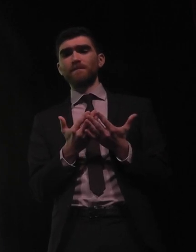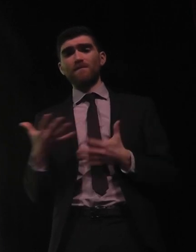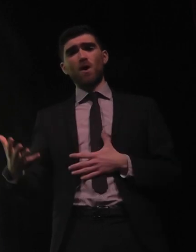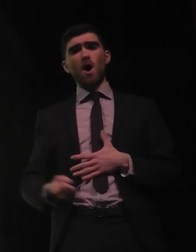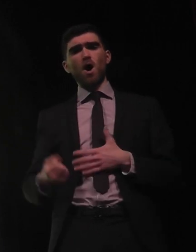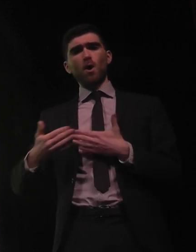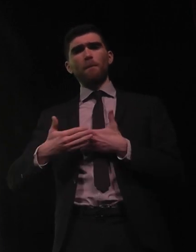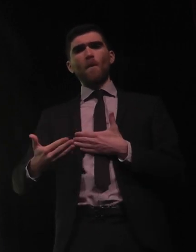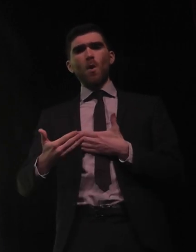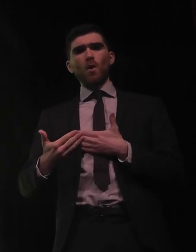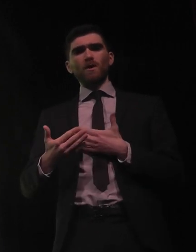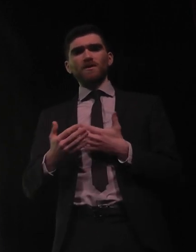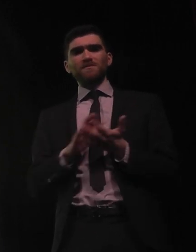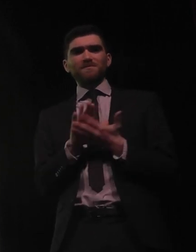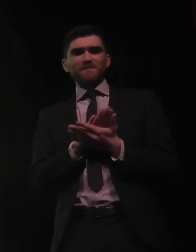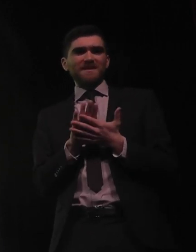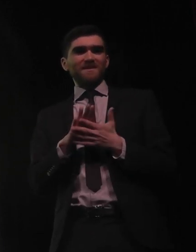more you think you can't afford what you really need.